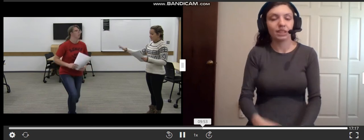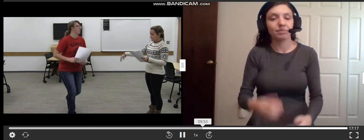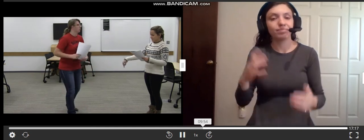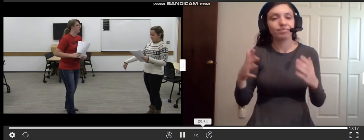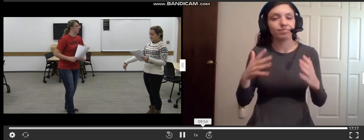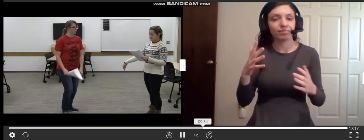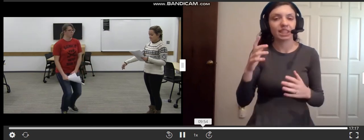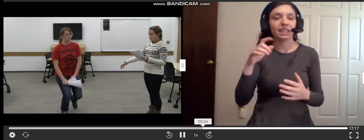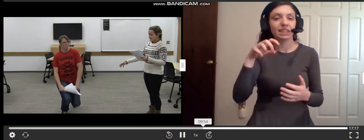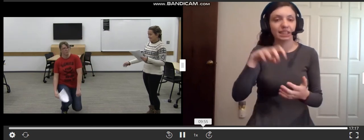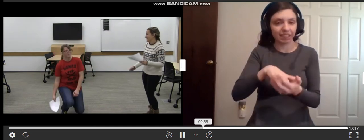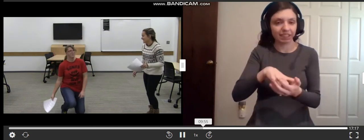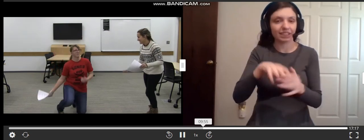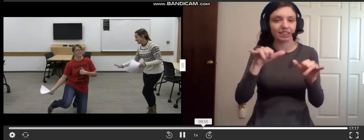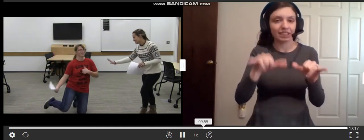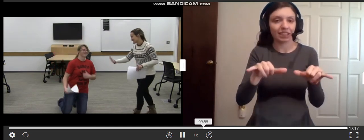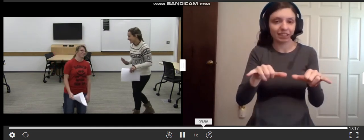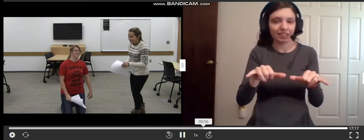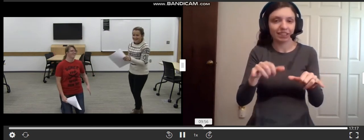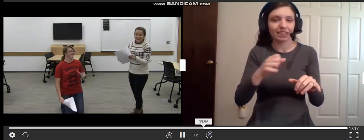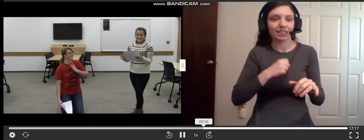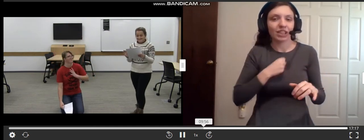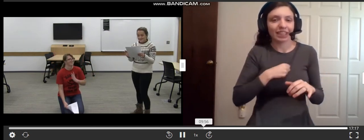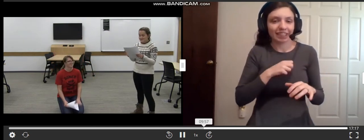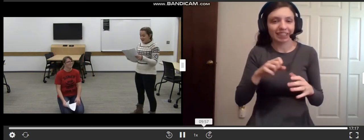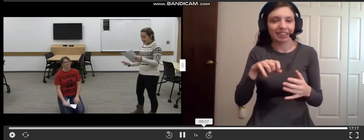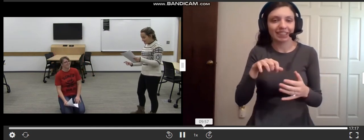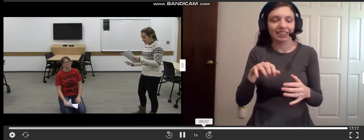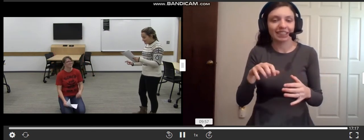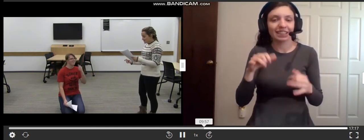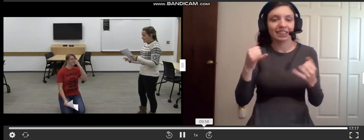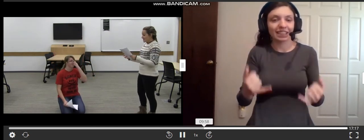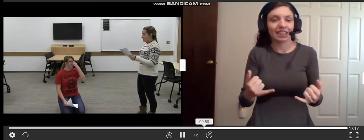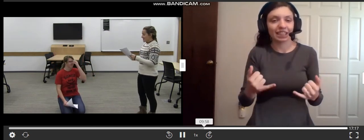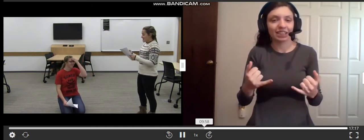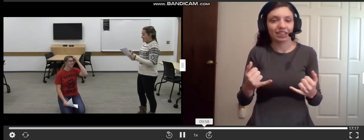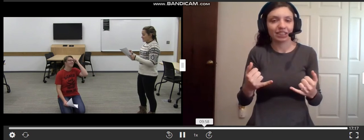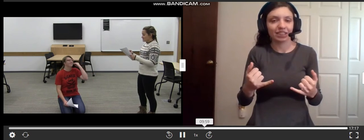now keep kneeling. Sorry. So now